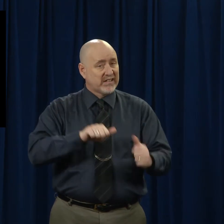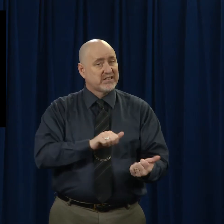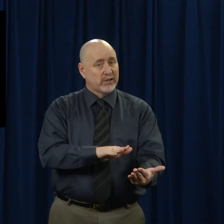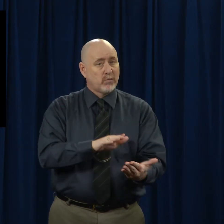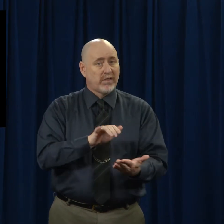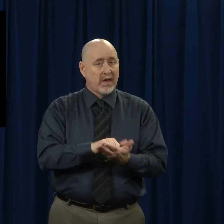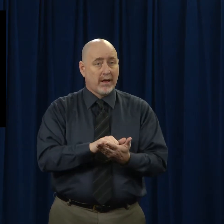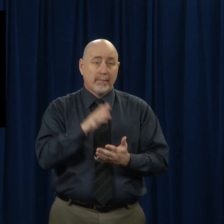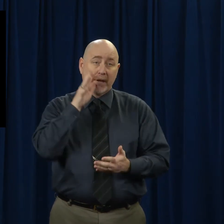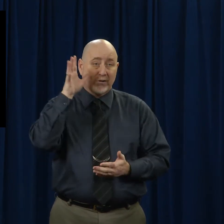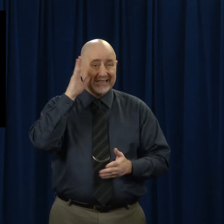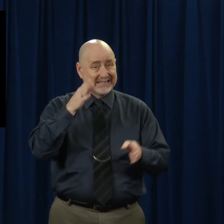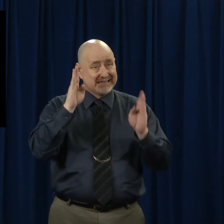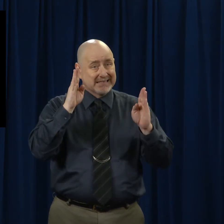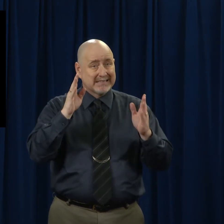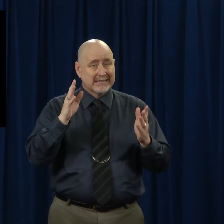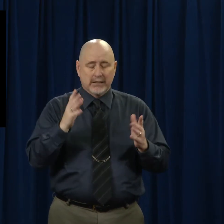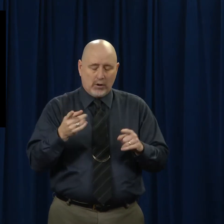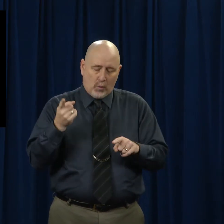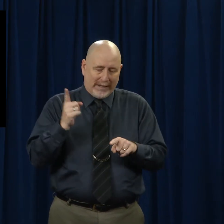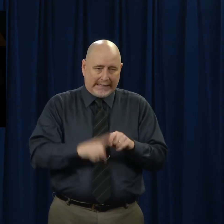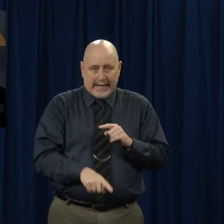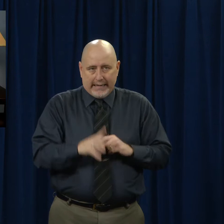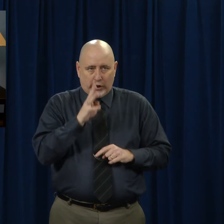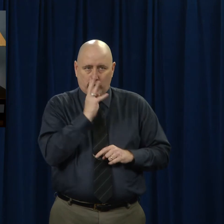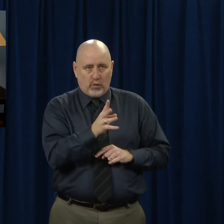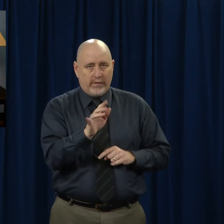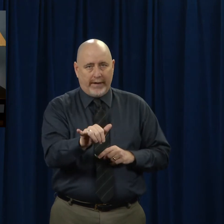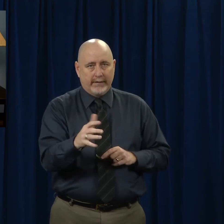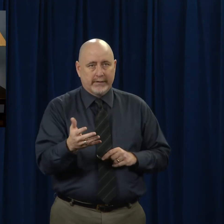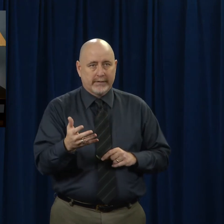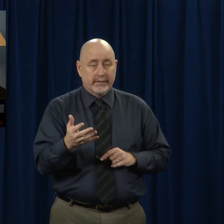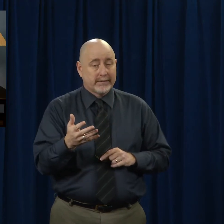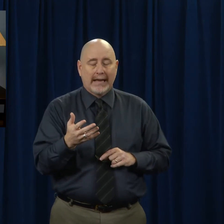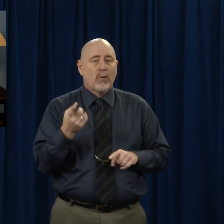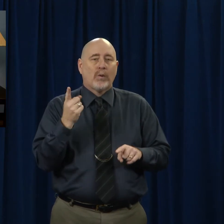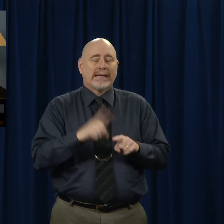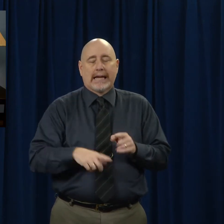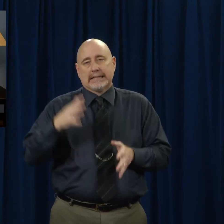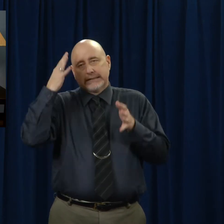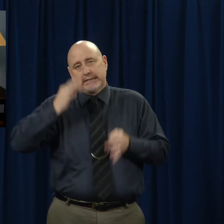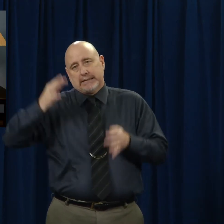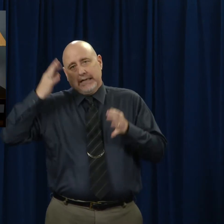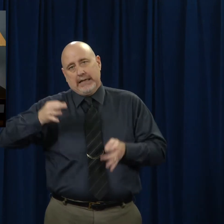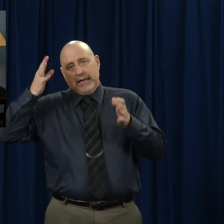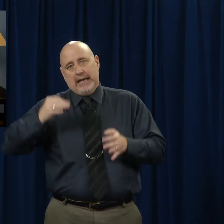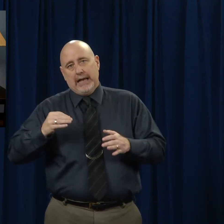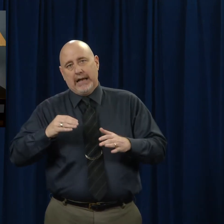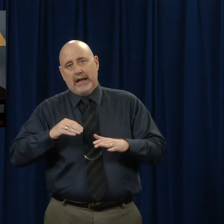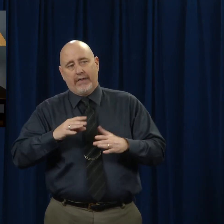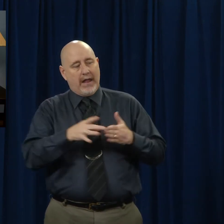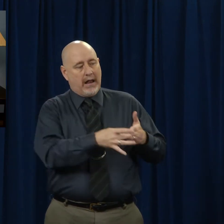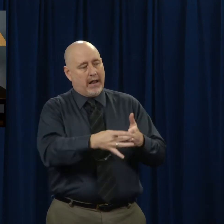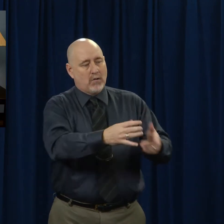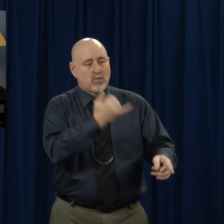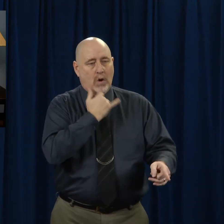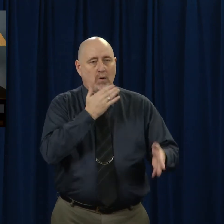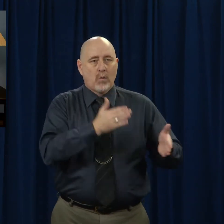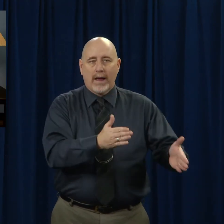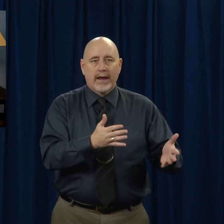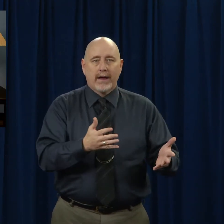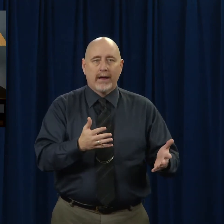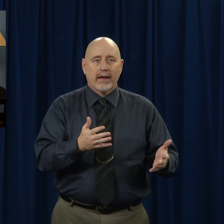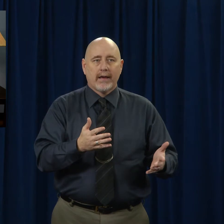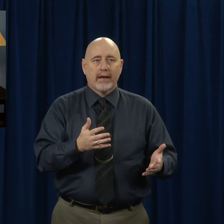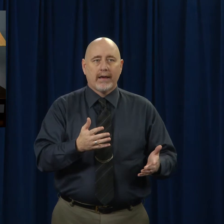this. Listen, parents, we can't ignore this, nor can we make decisions that direct them in the wrong way. We